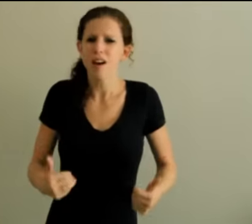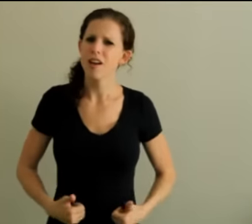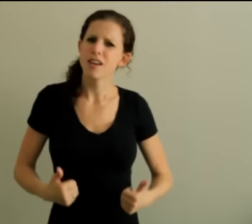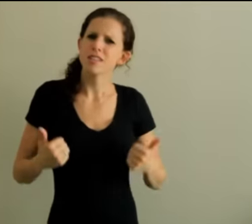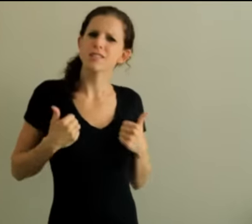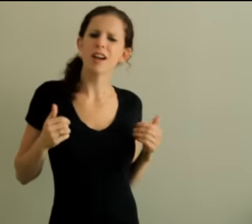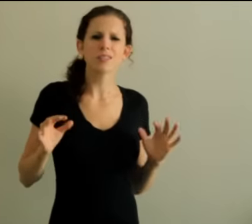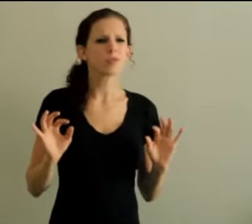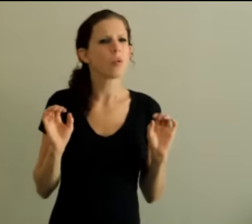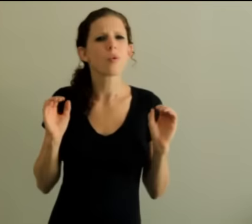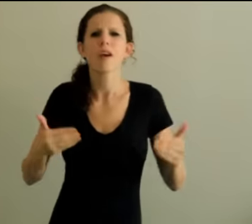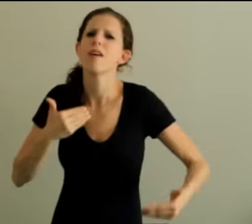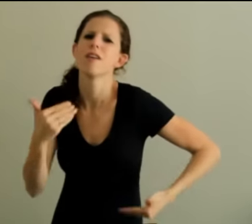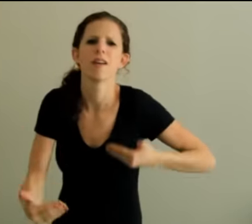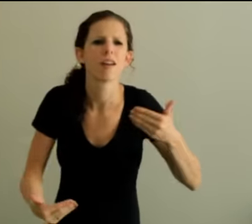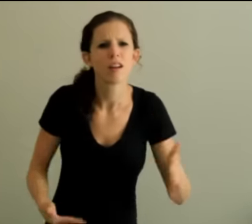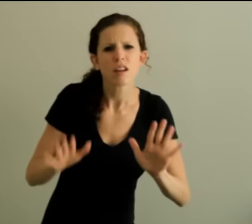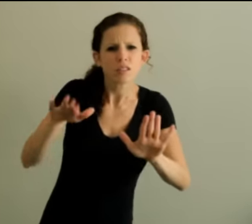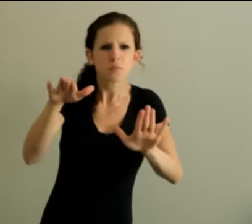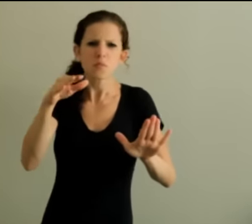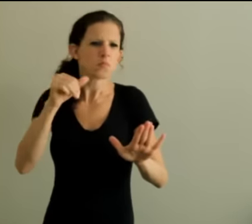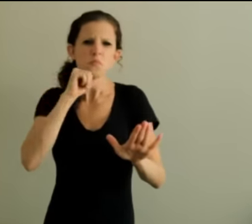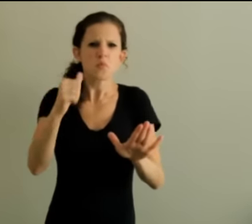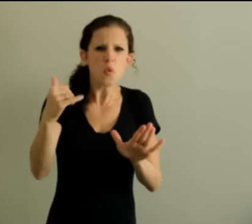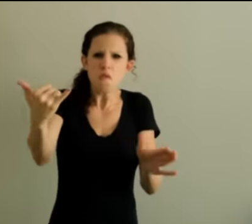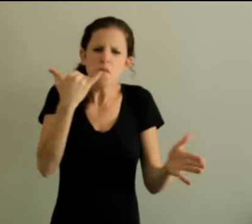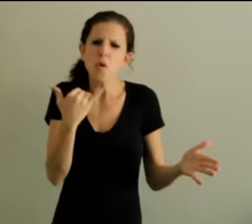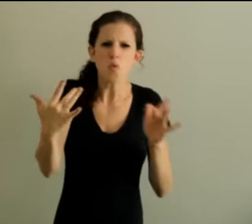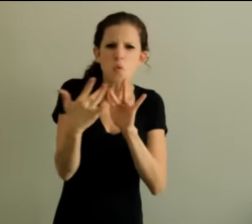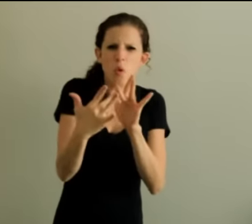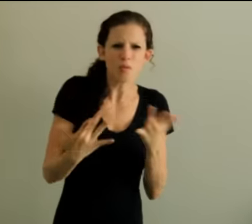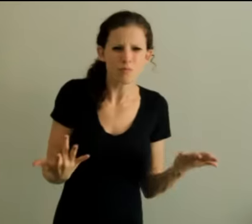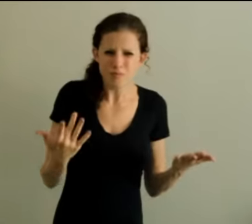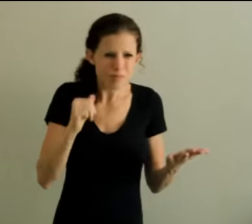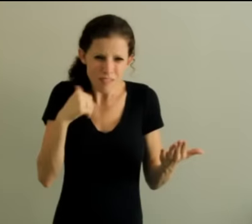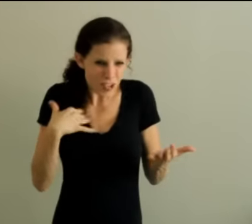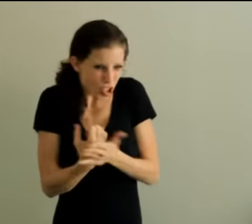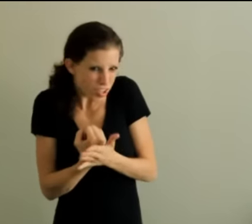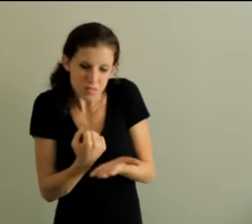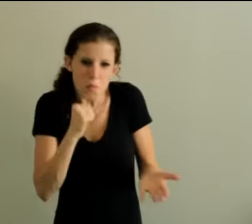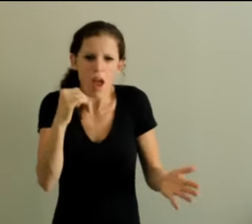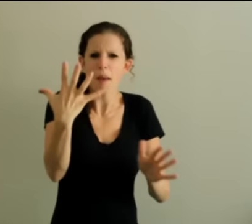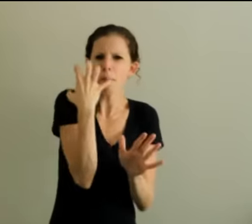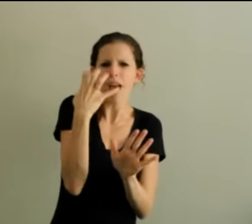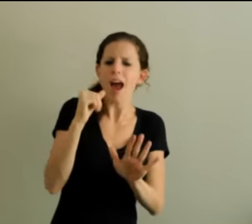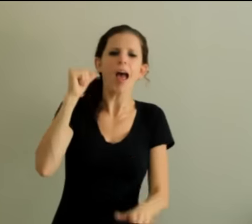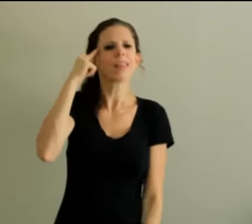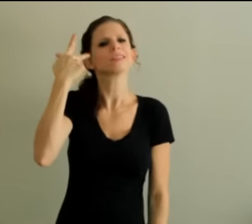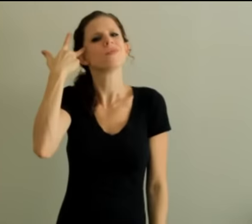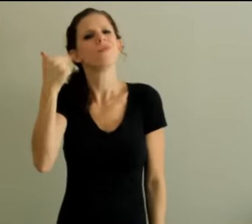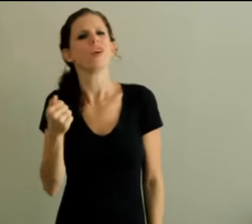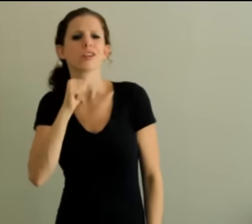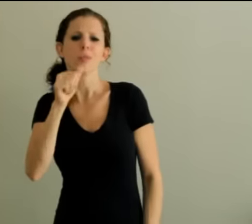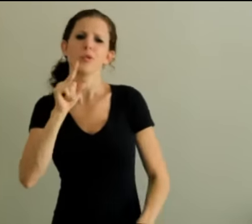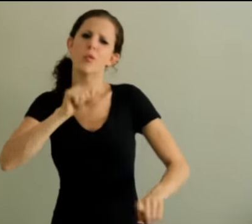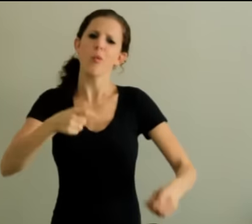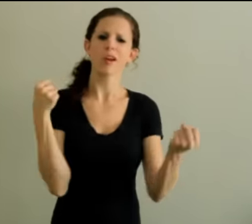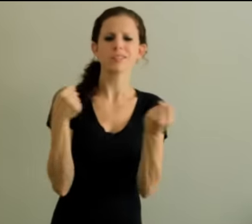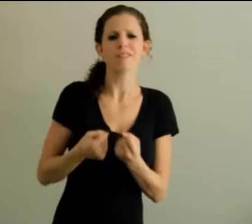bad It's not so bad Dear Slim, you still ain't call the road I hope you have a chance I ain't mad I just think it's fucked up you don't